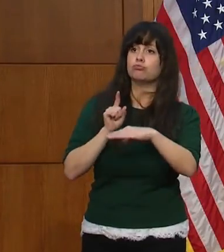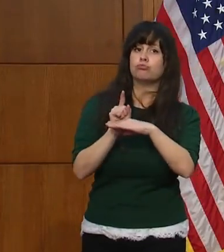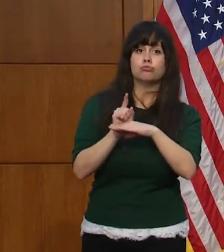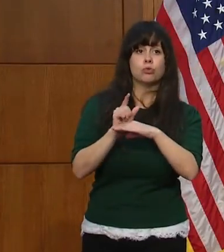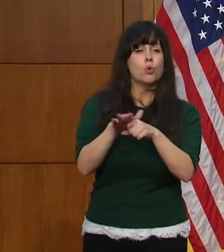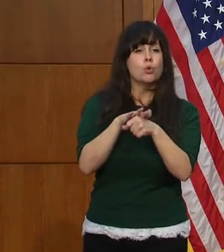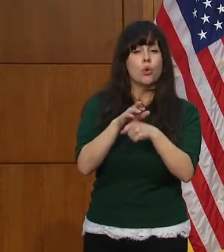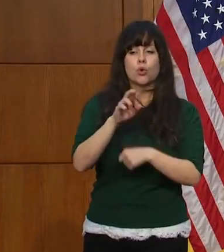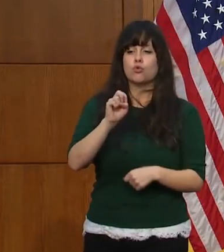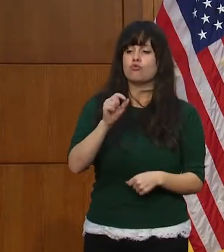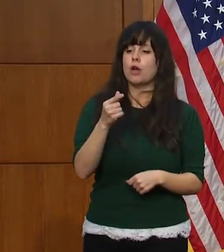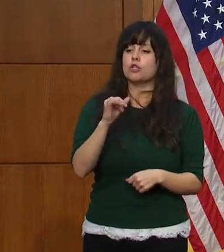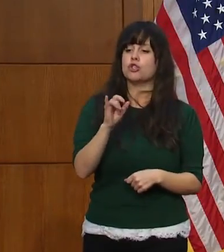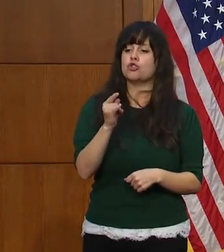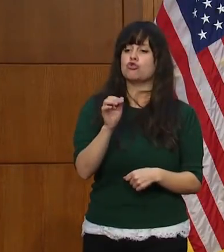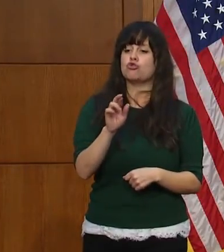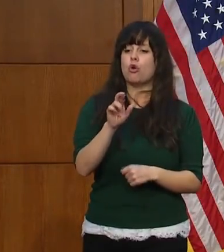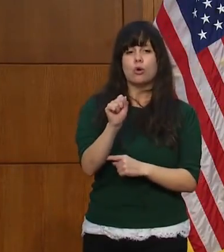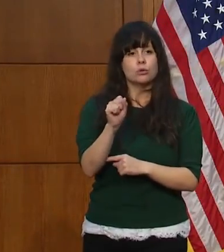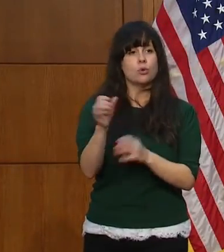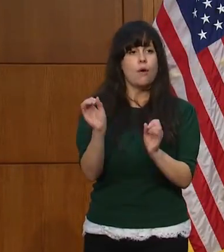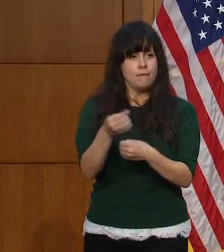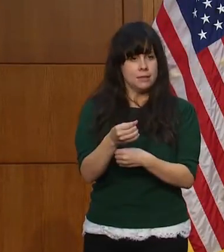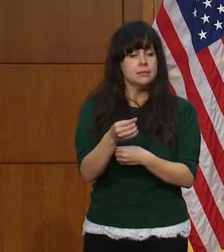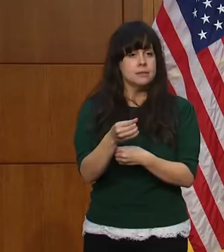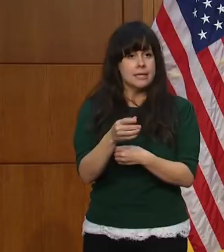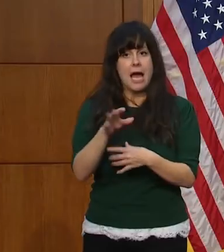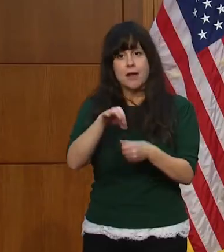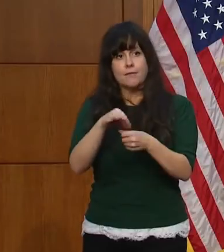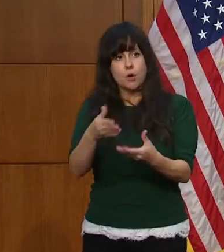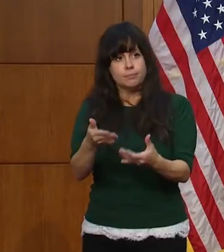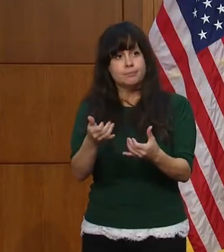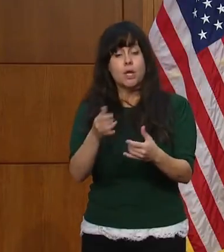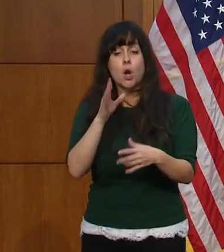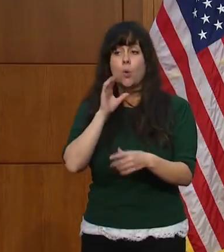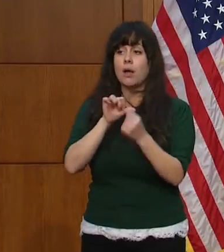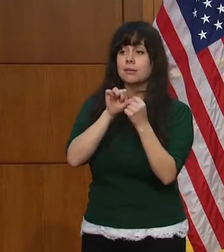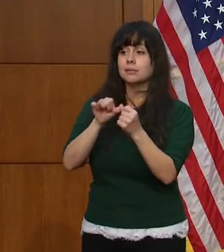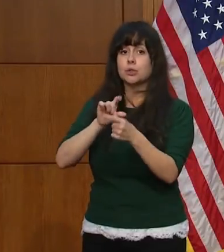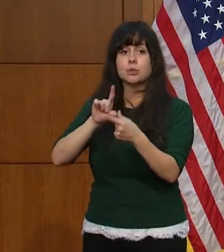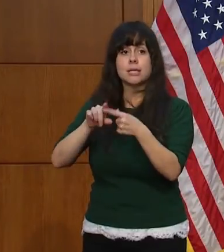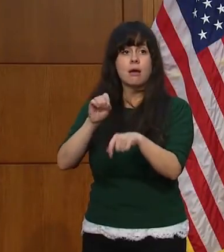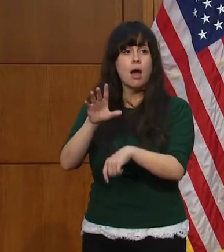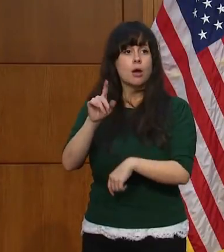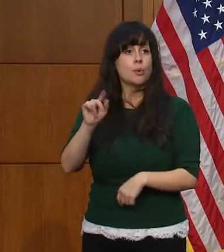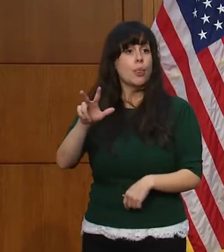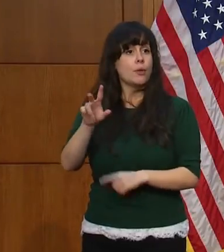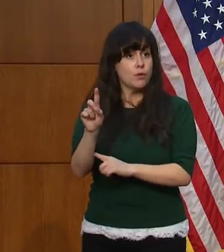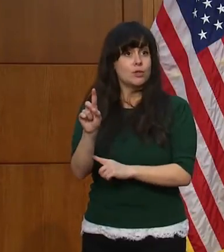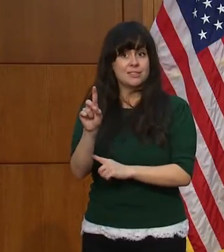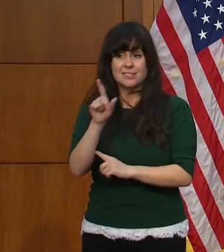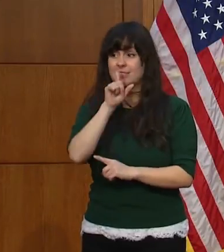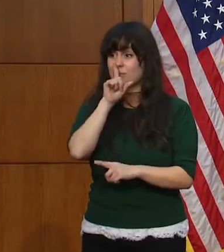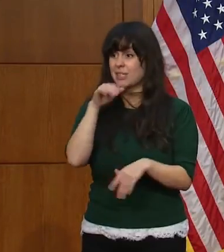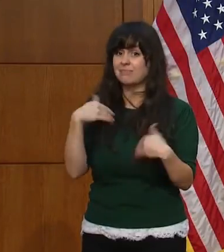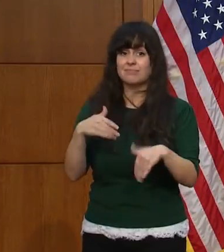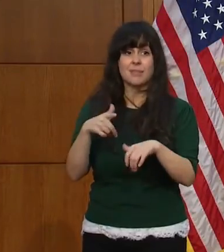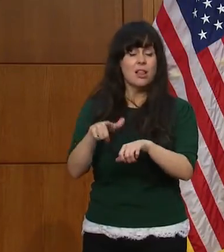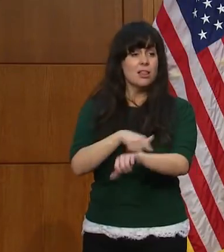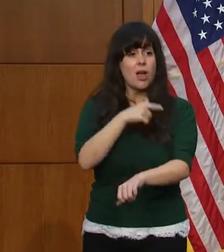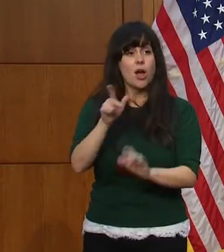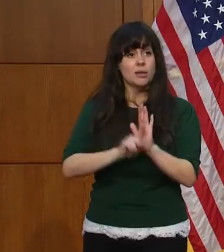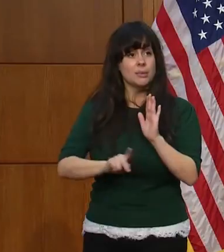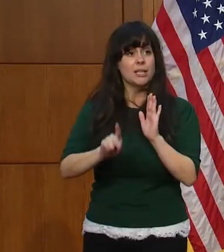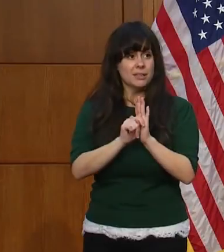registrar's office. This lasts until October the 31st, one of the longest early voting periods of